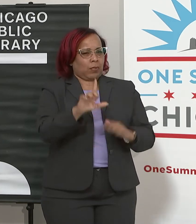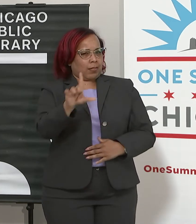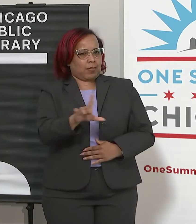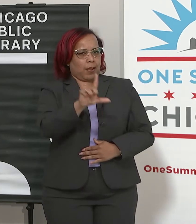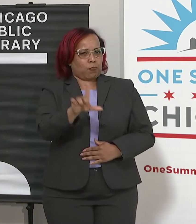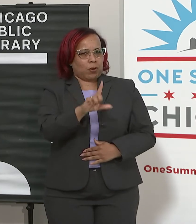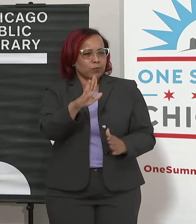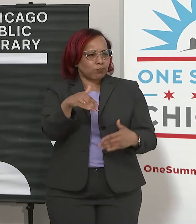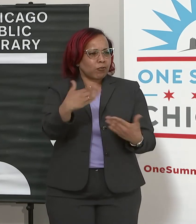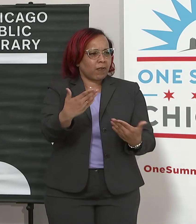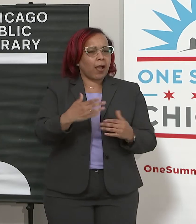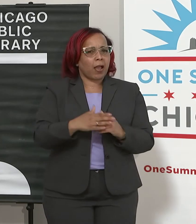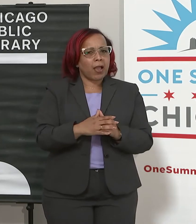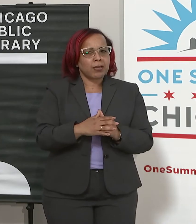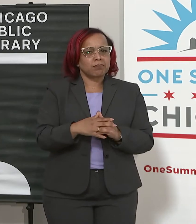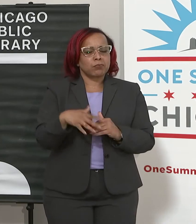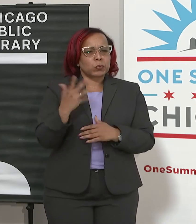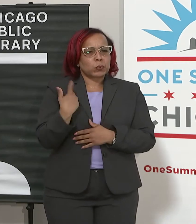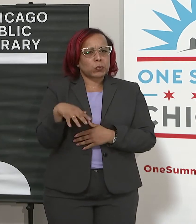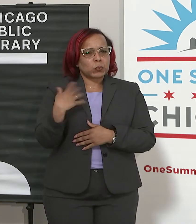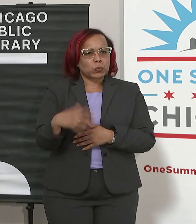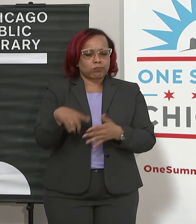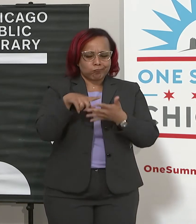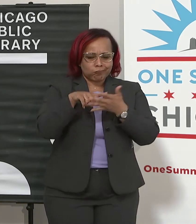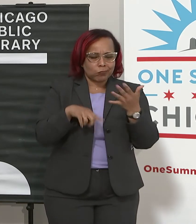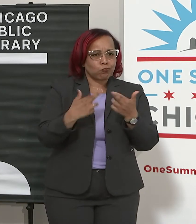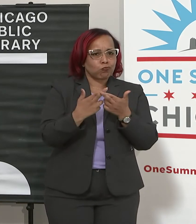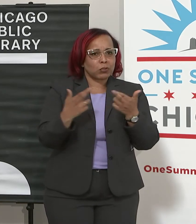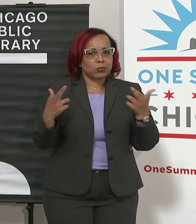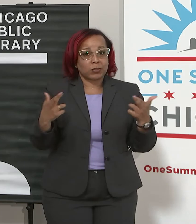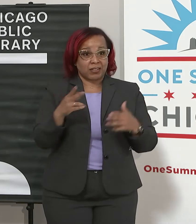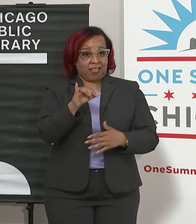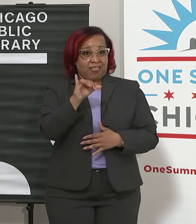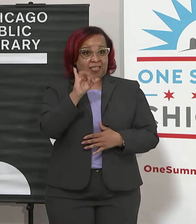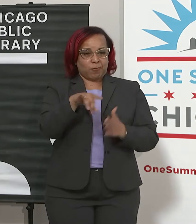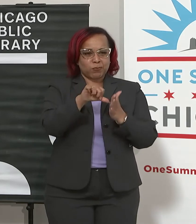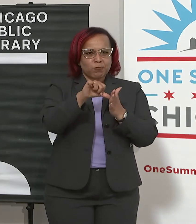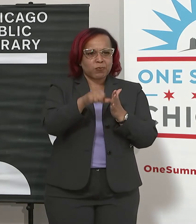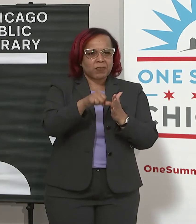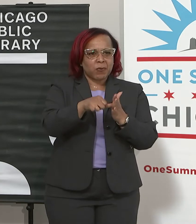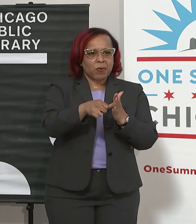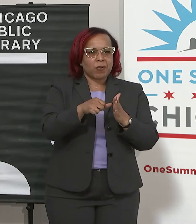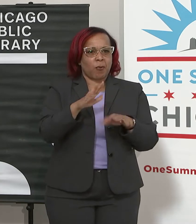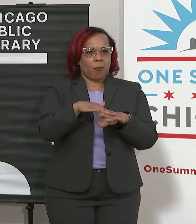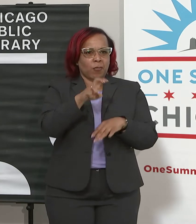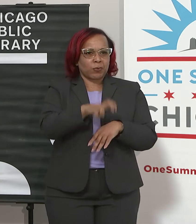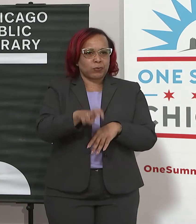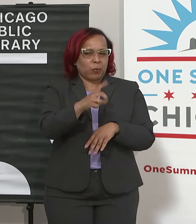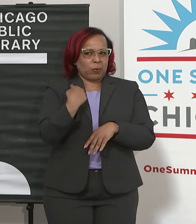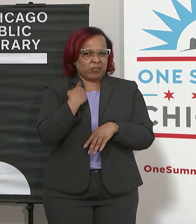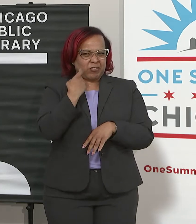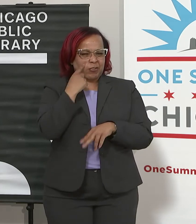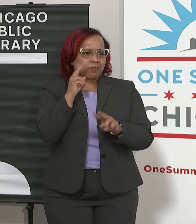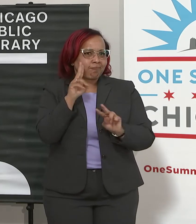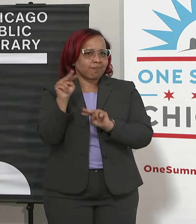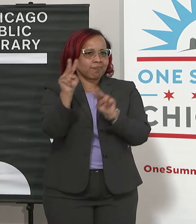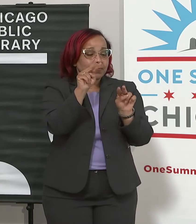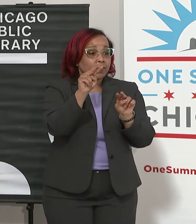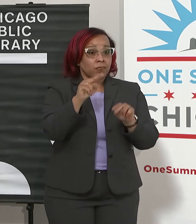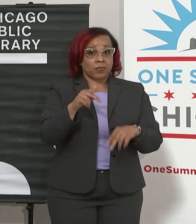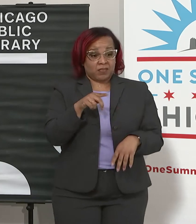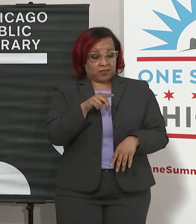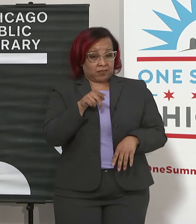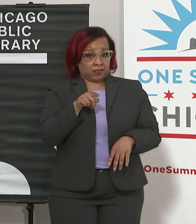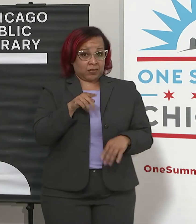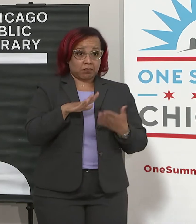libraries provide an incredible number of resources, and that was reinforced on the tour that we just took. But in order for